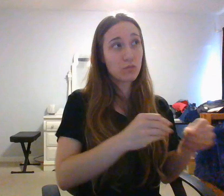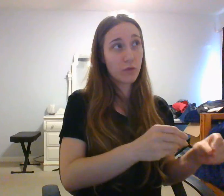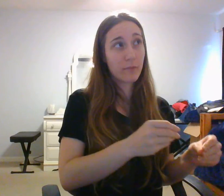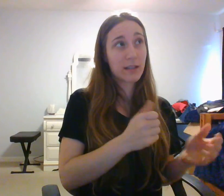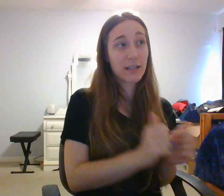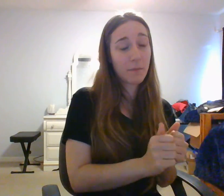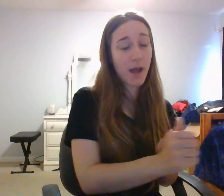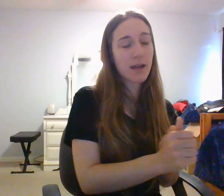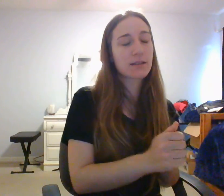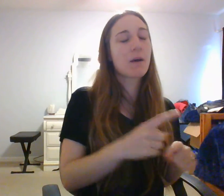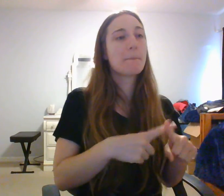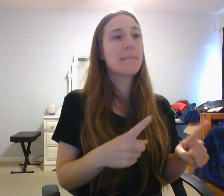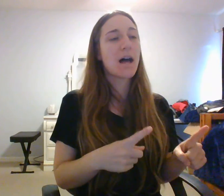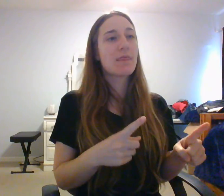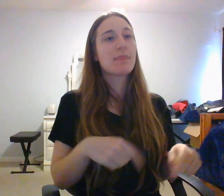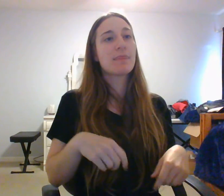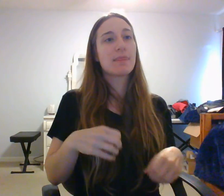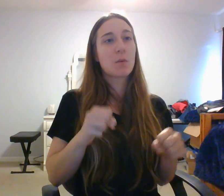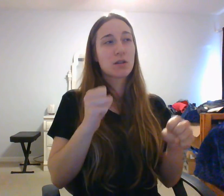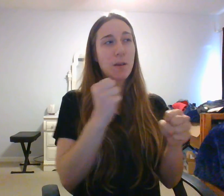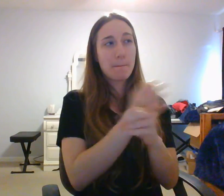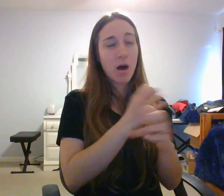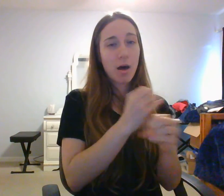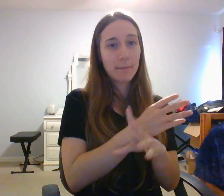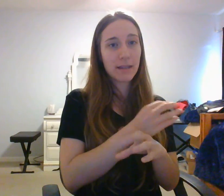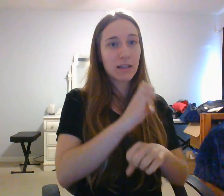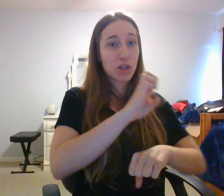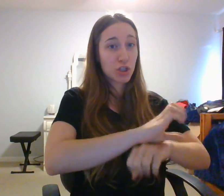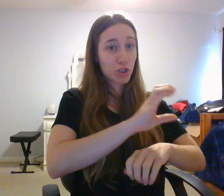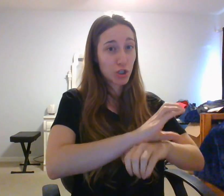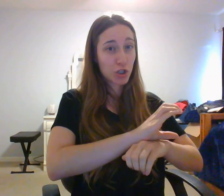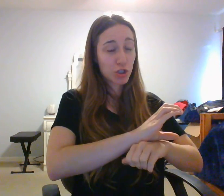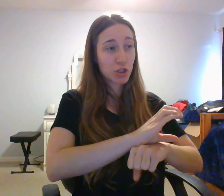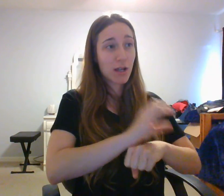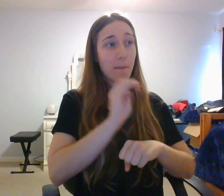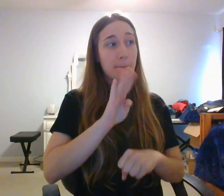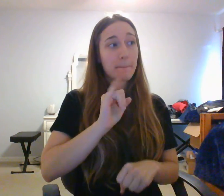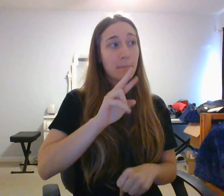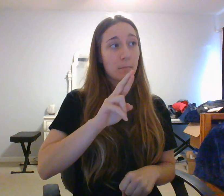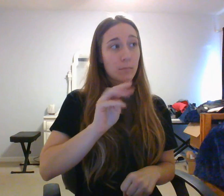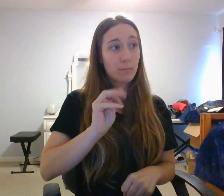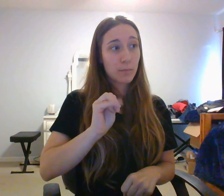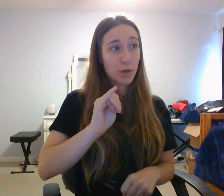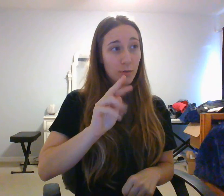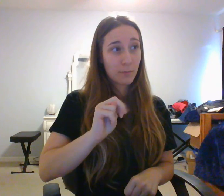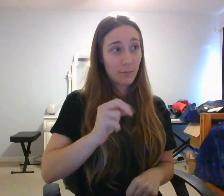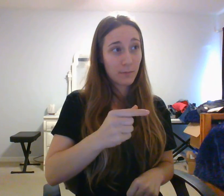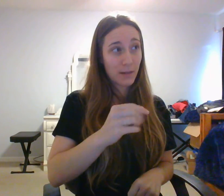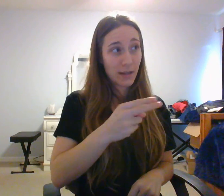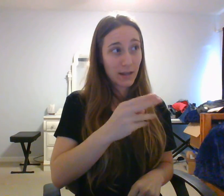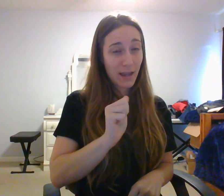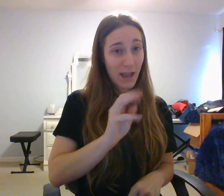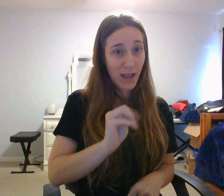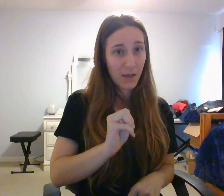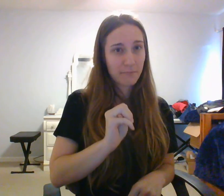Birmingham, where 4 little girls were killed on a Sunday morning. That was a sad and dark hour for the movement. But it